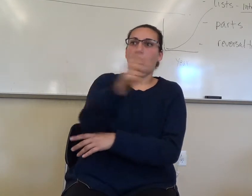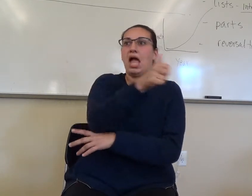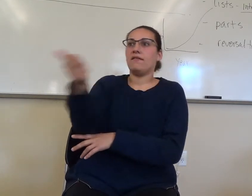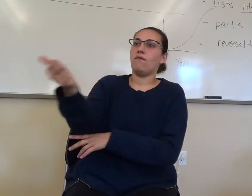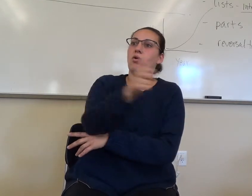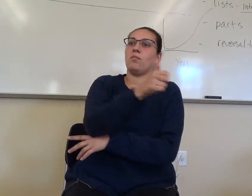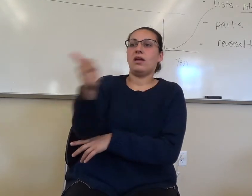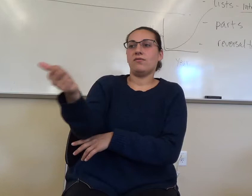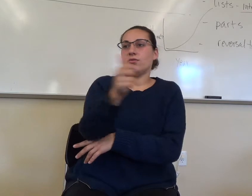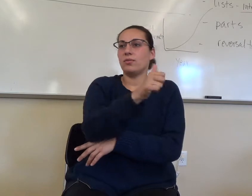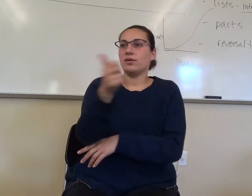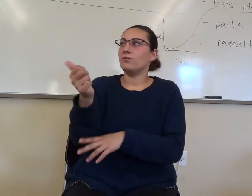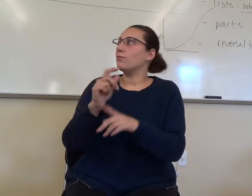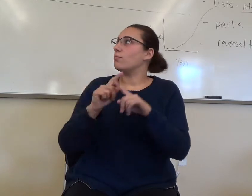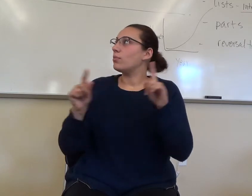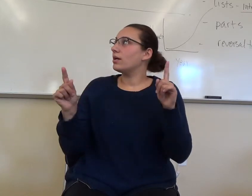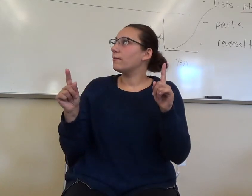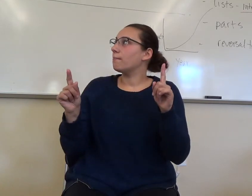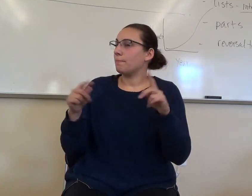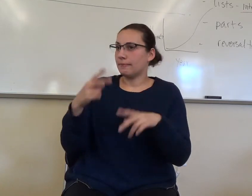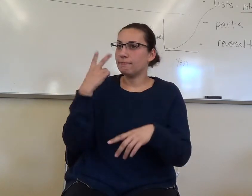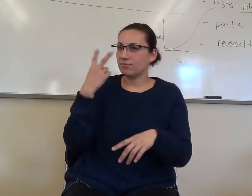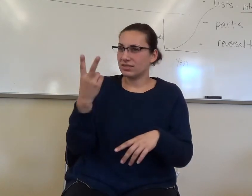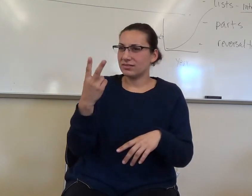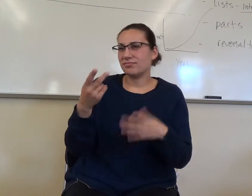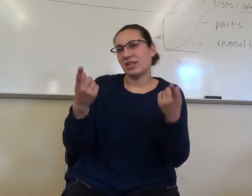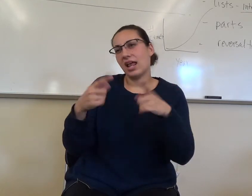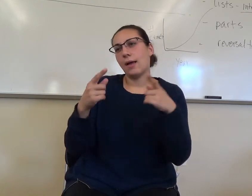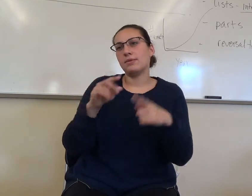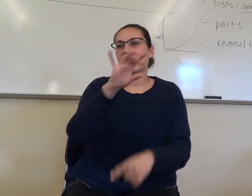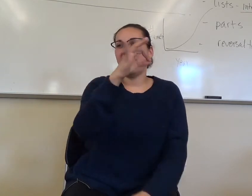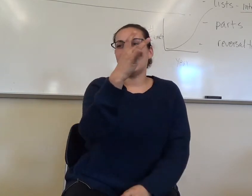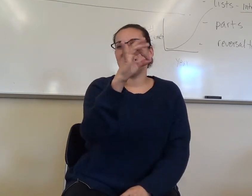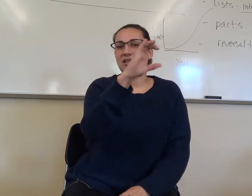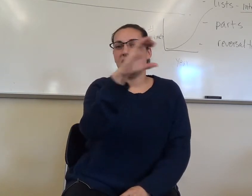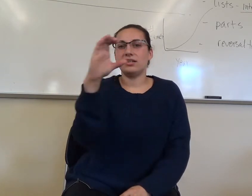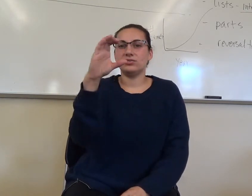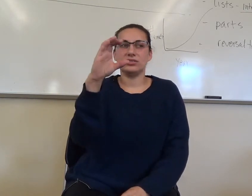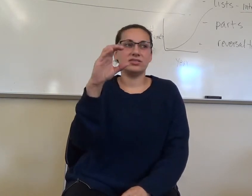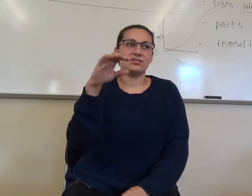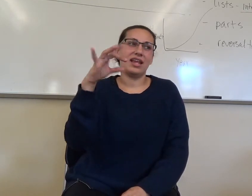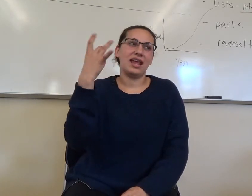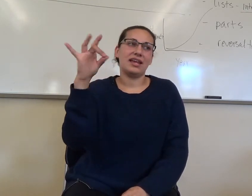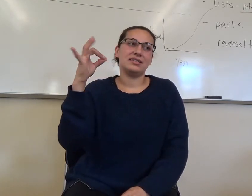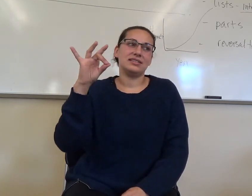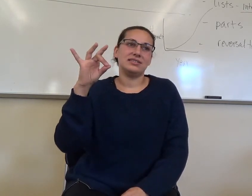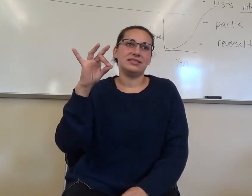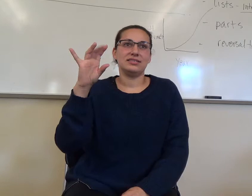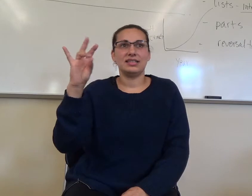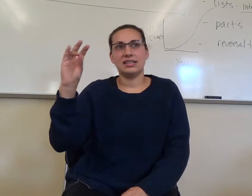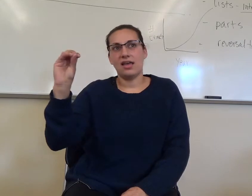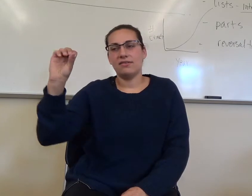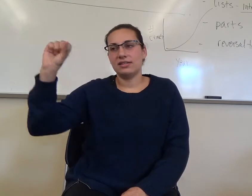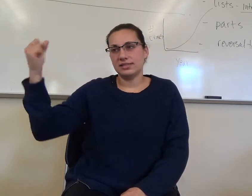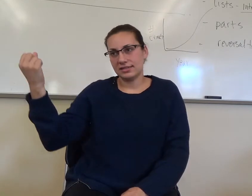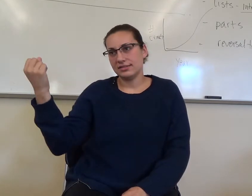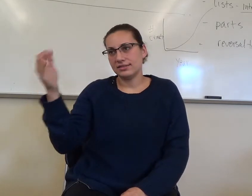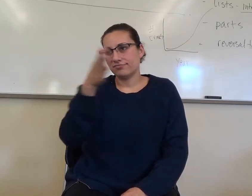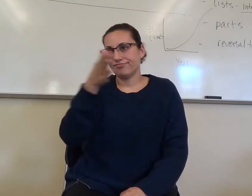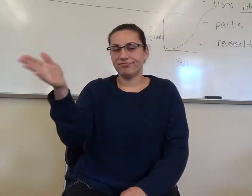seeing that this was in the 1800s, 1870s, okay? So I'm